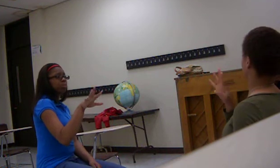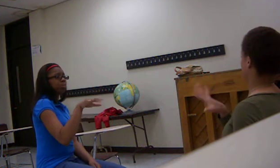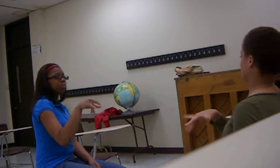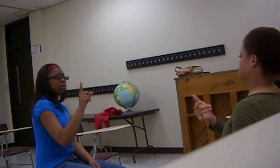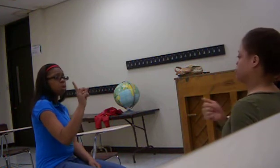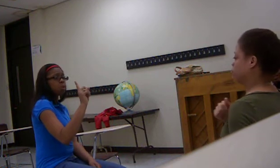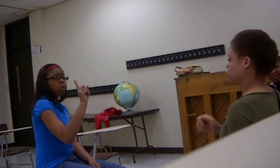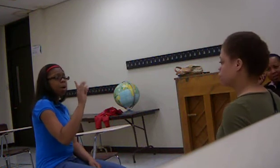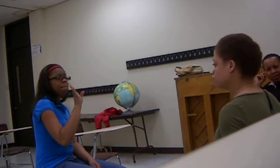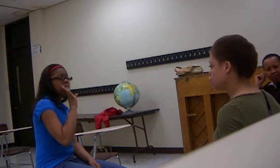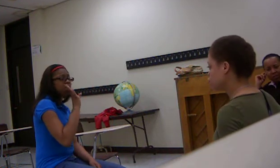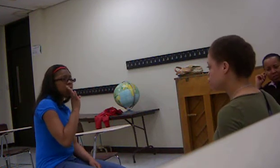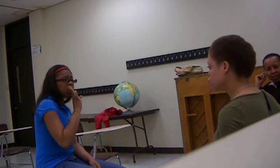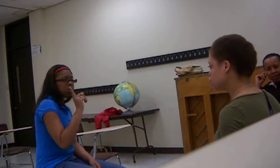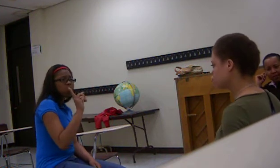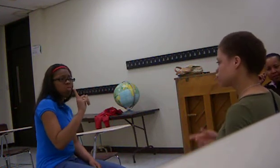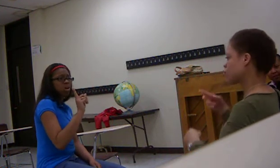Was Bethany there? Did she leave?